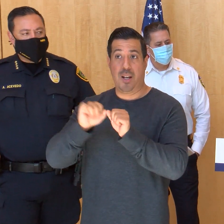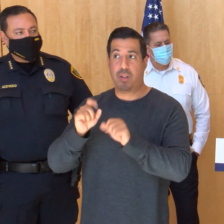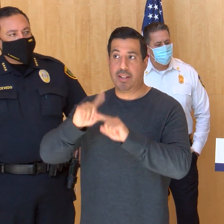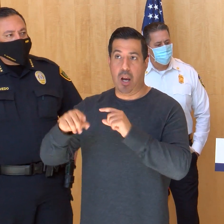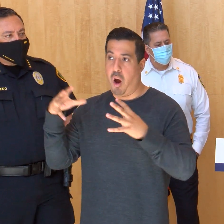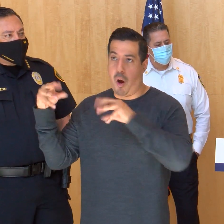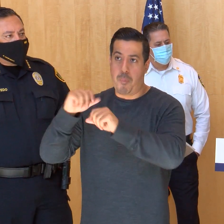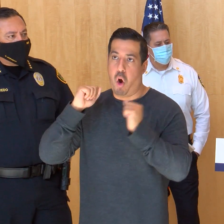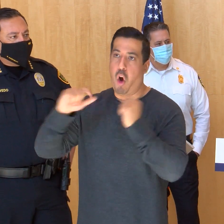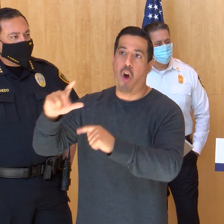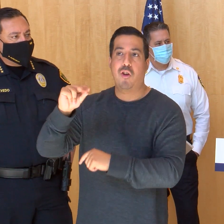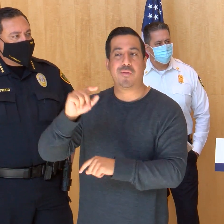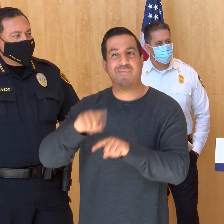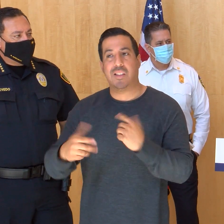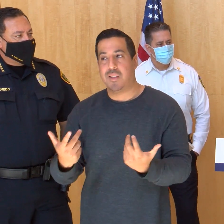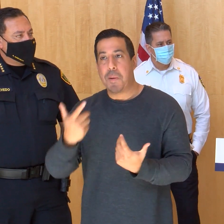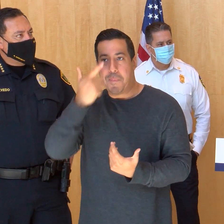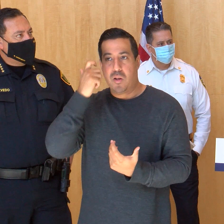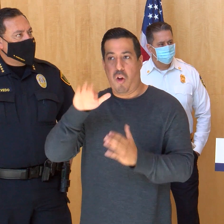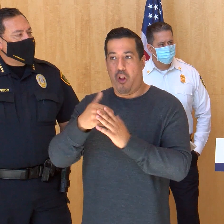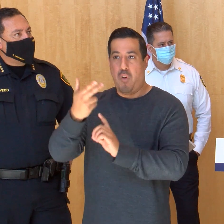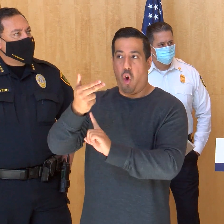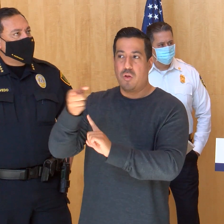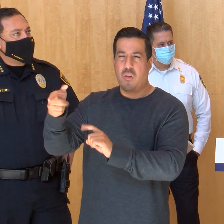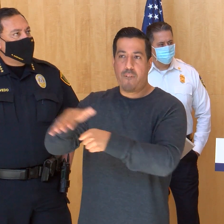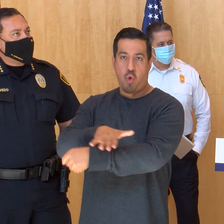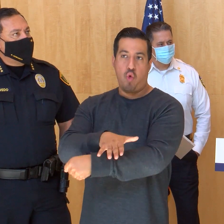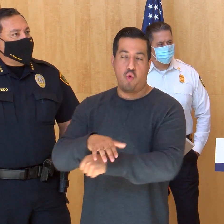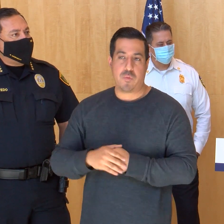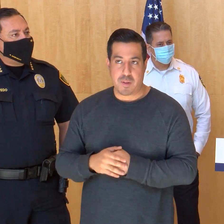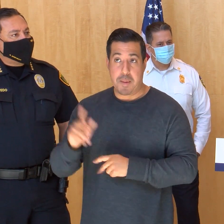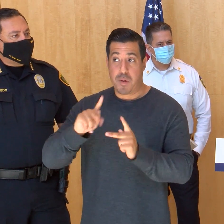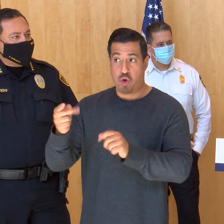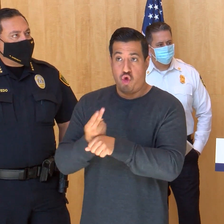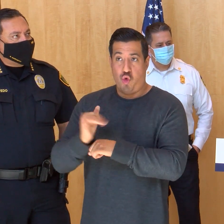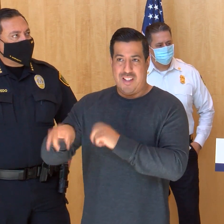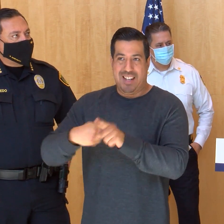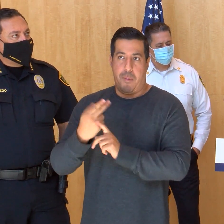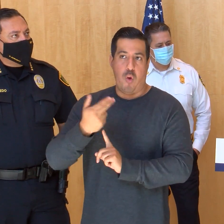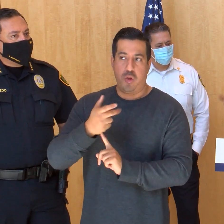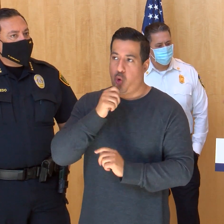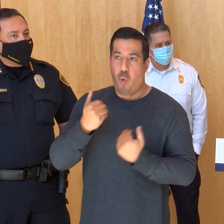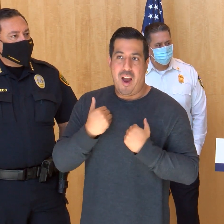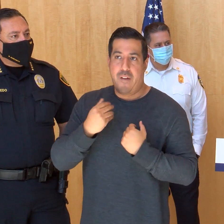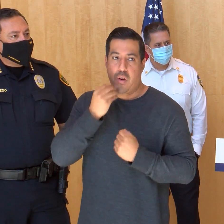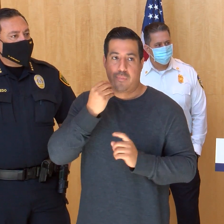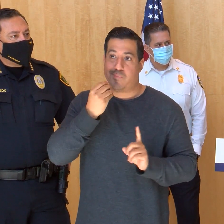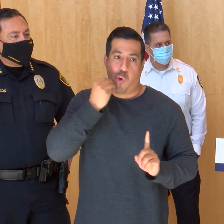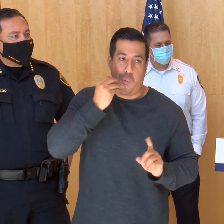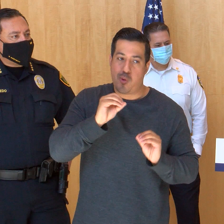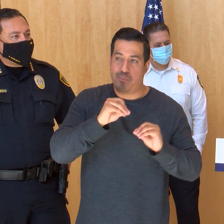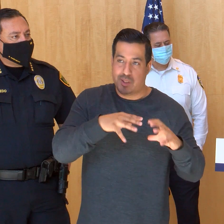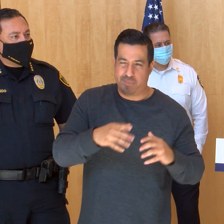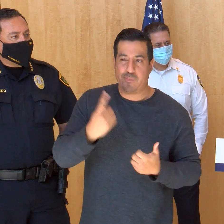off downtown because all of the hotels are full, because people are utilizing those hotels because they don't have power at homes. So that's